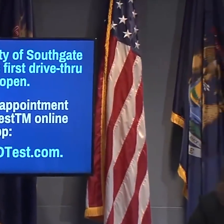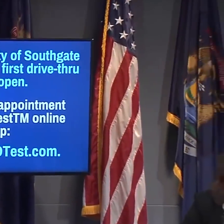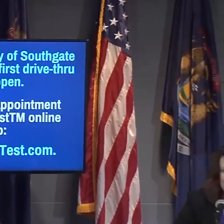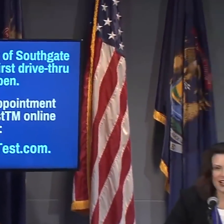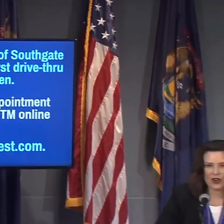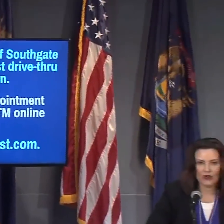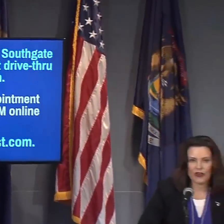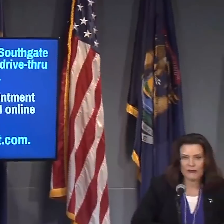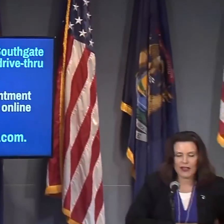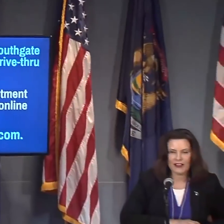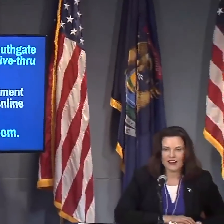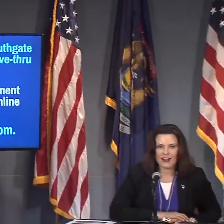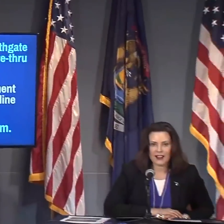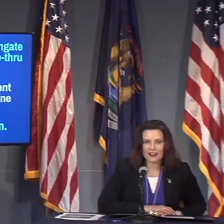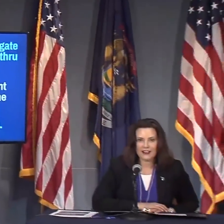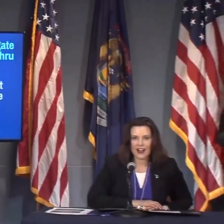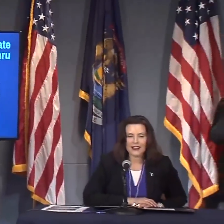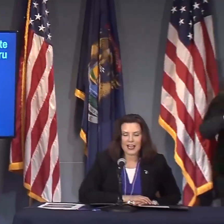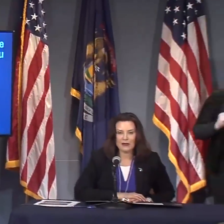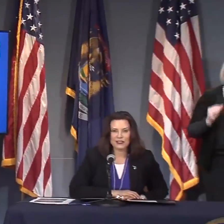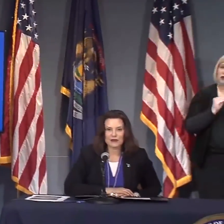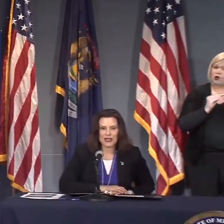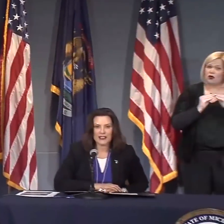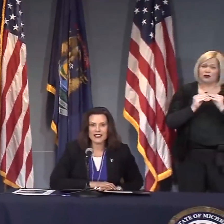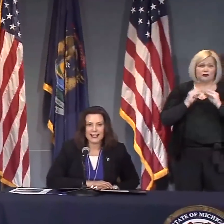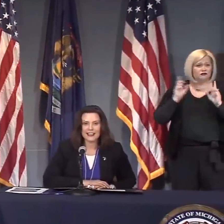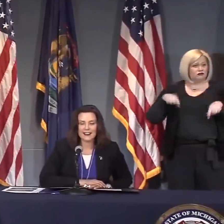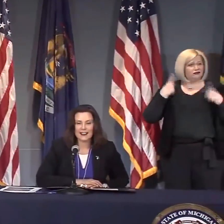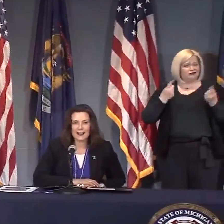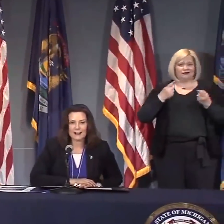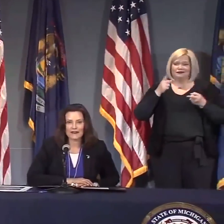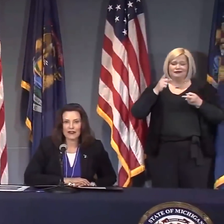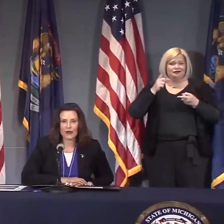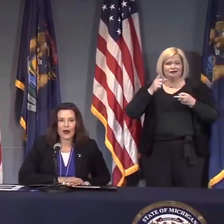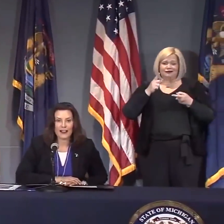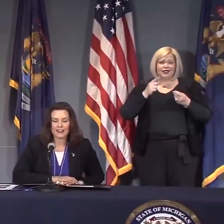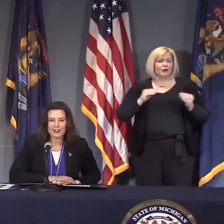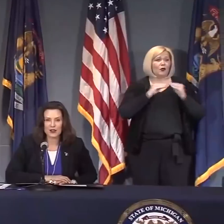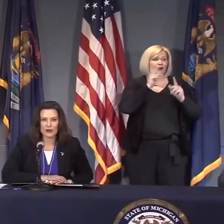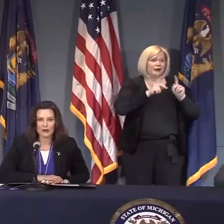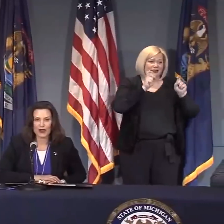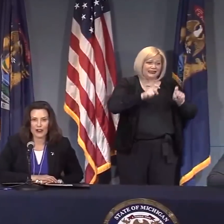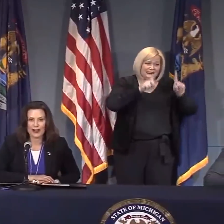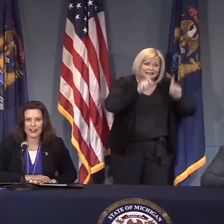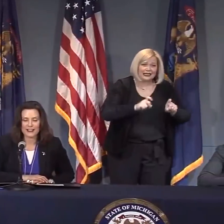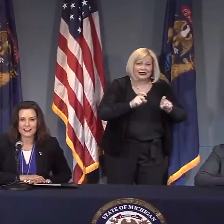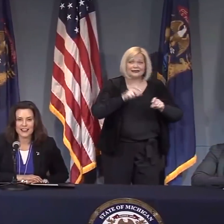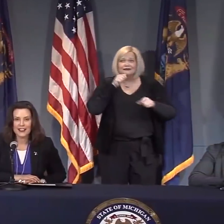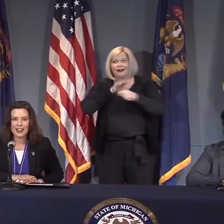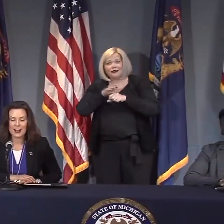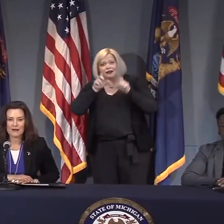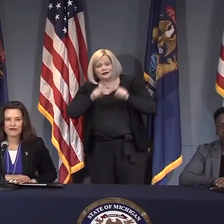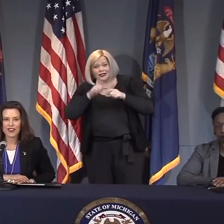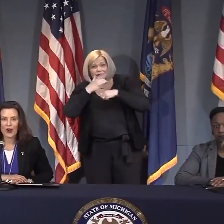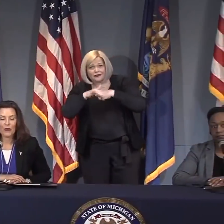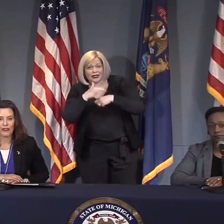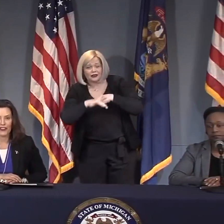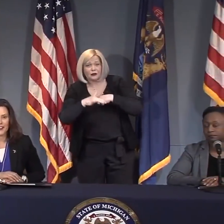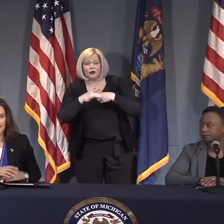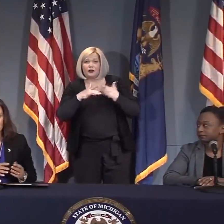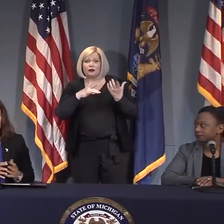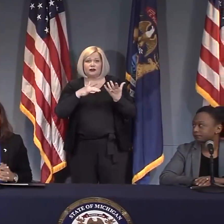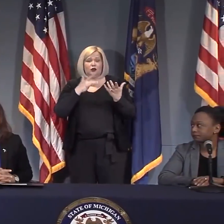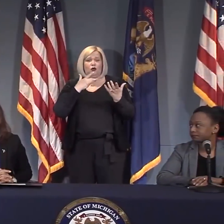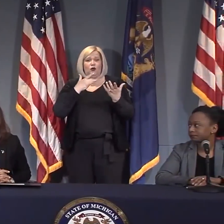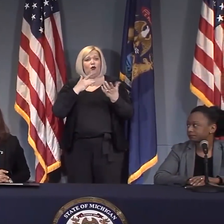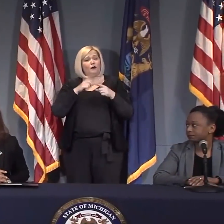Michigan. And I know we've been unable to meet need for a while, and so people aren't as hopeful that they